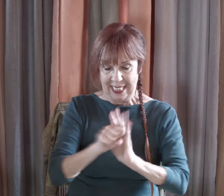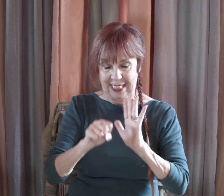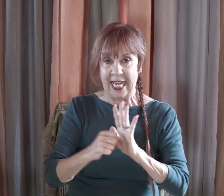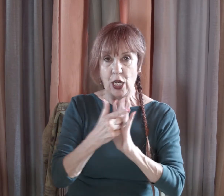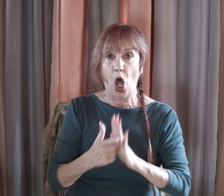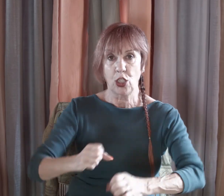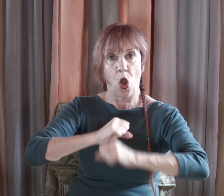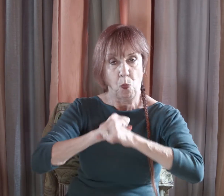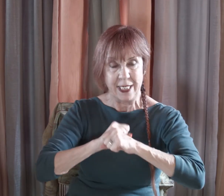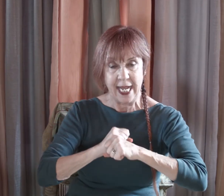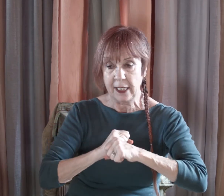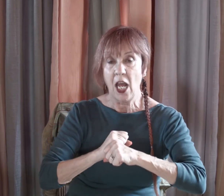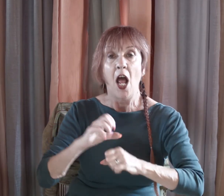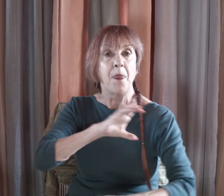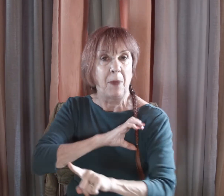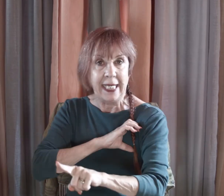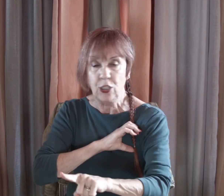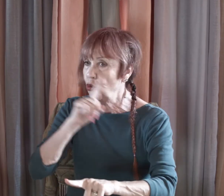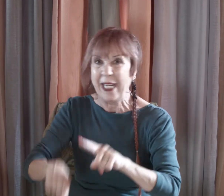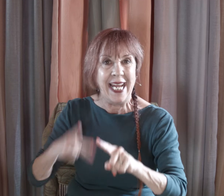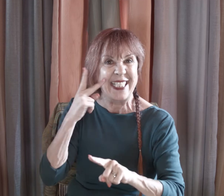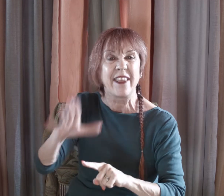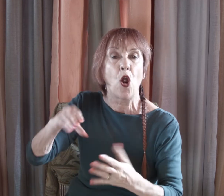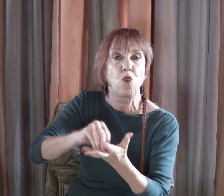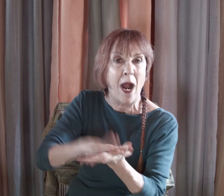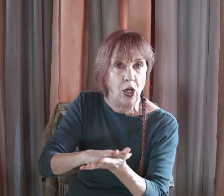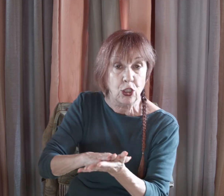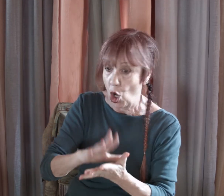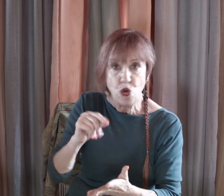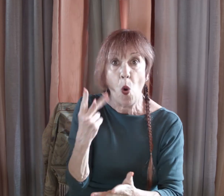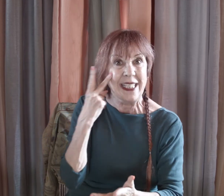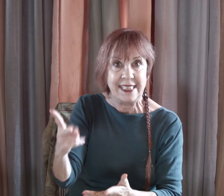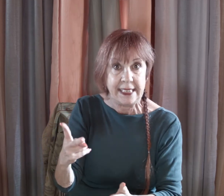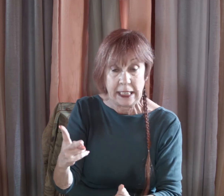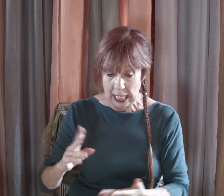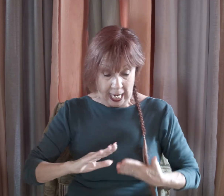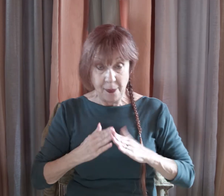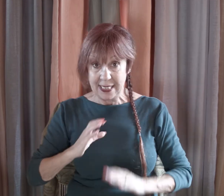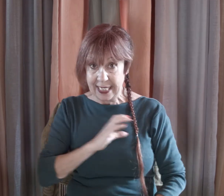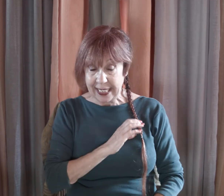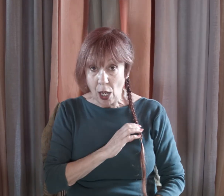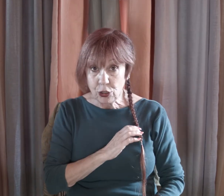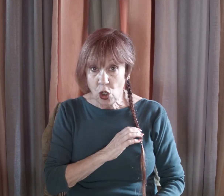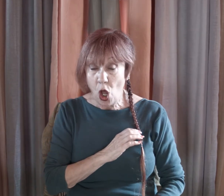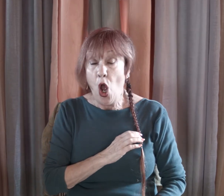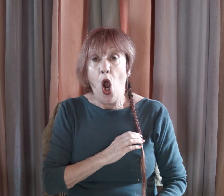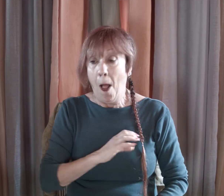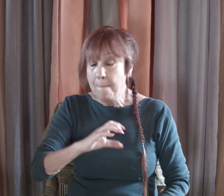the state laws protected their records from ever being seen by anybody. The city council, when we were being sued over the